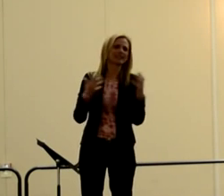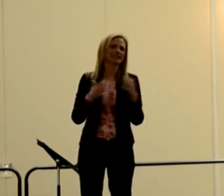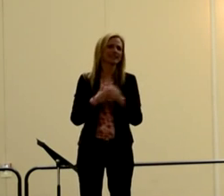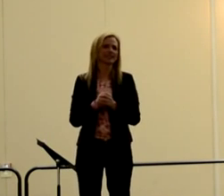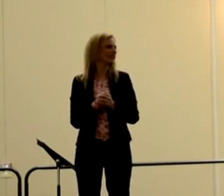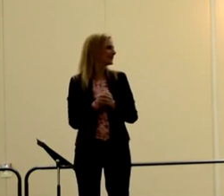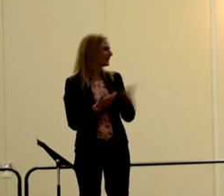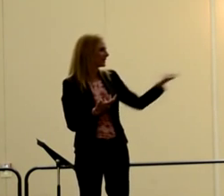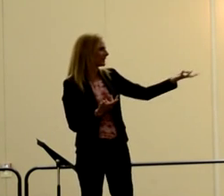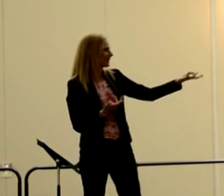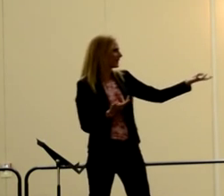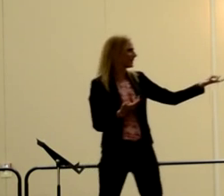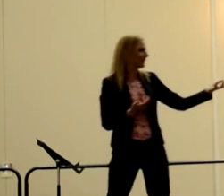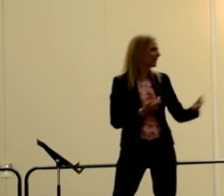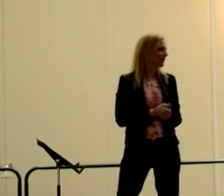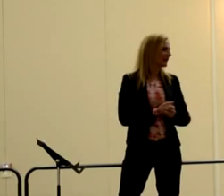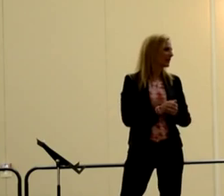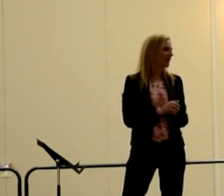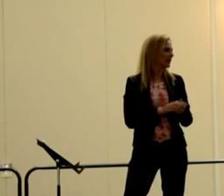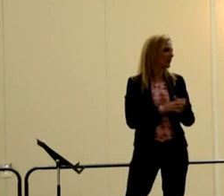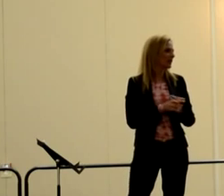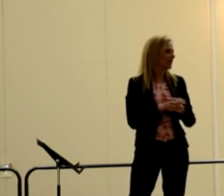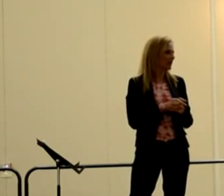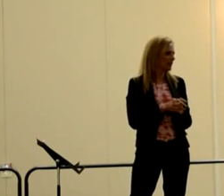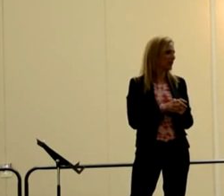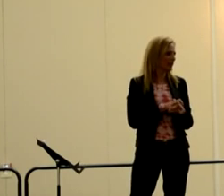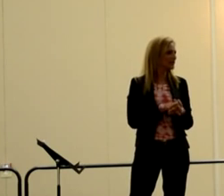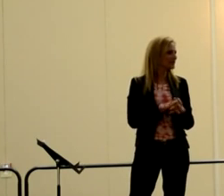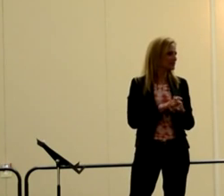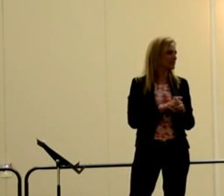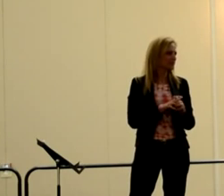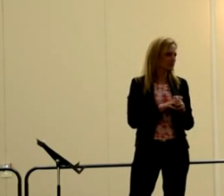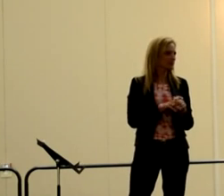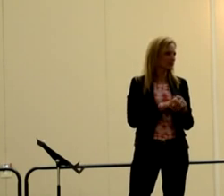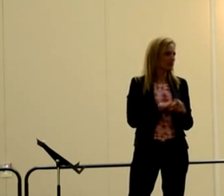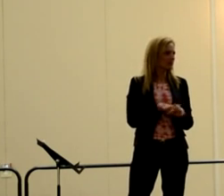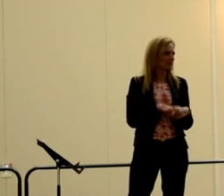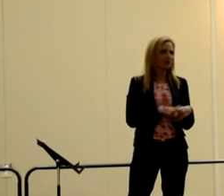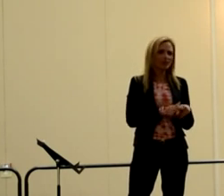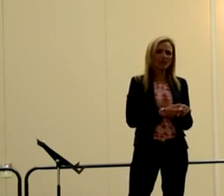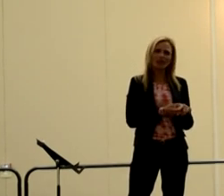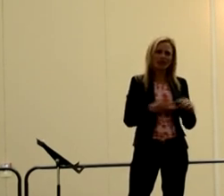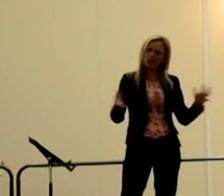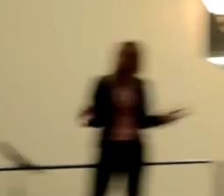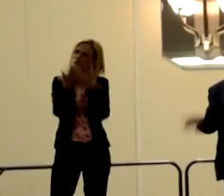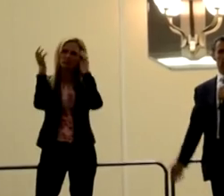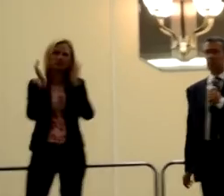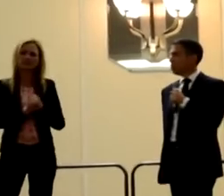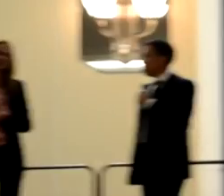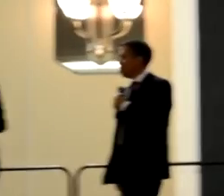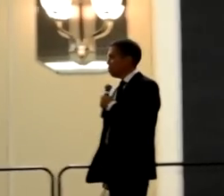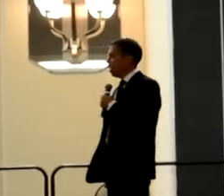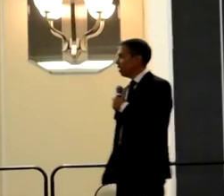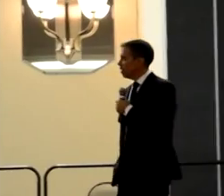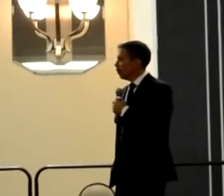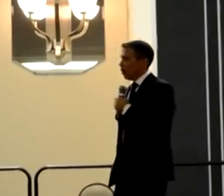feeling better or worse just because you're hearing or deaf or whatever. I just meet, just push people together. Push them together.